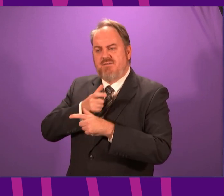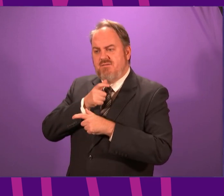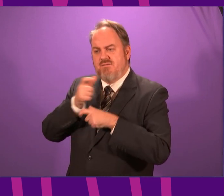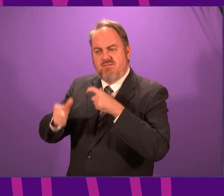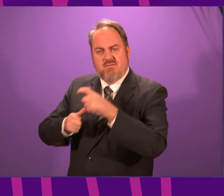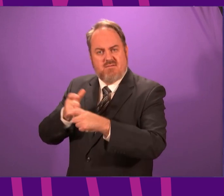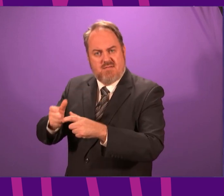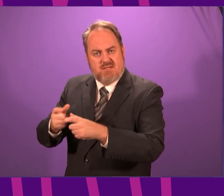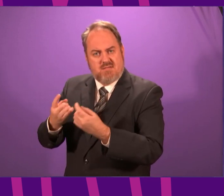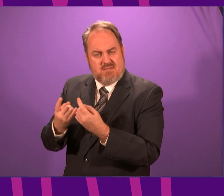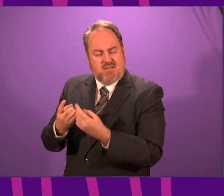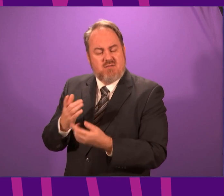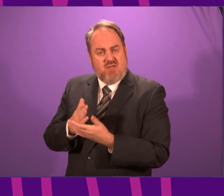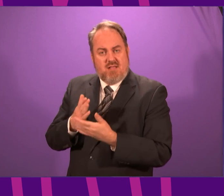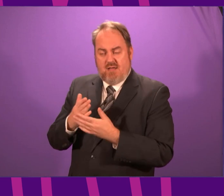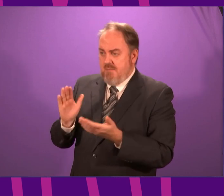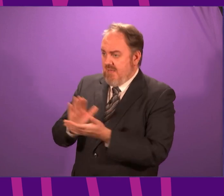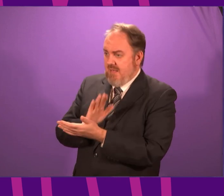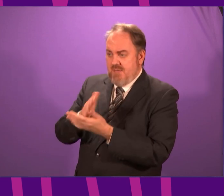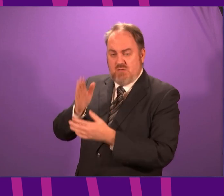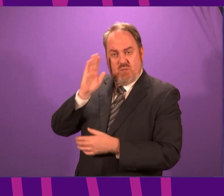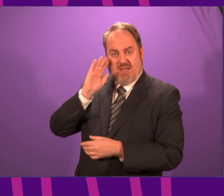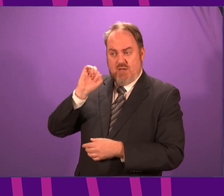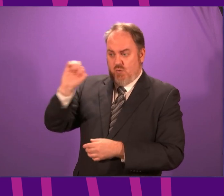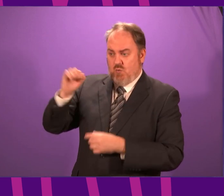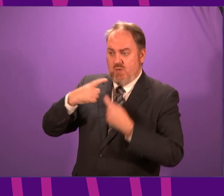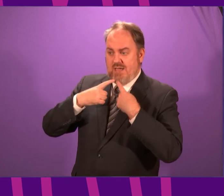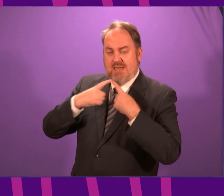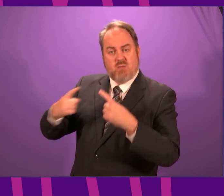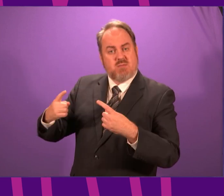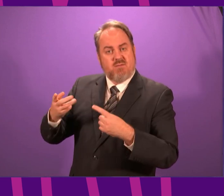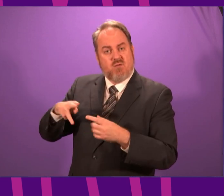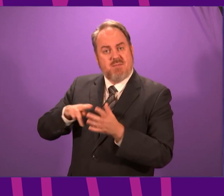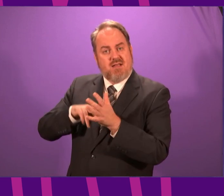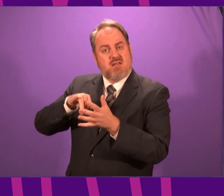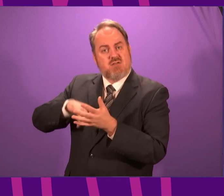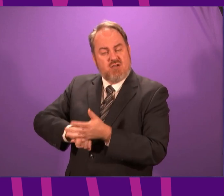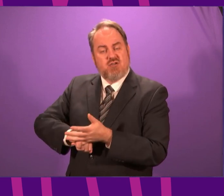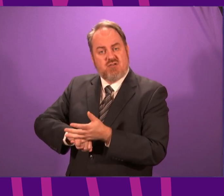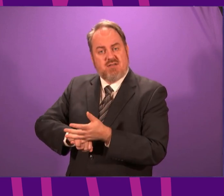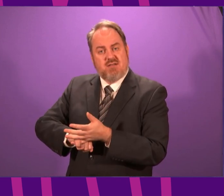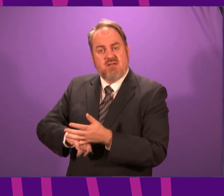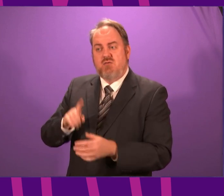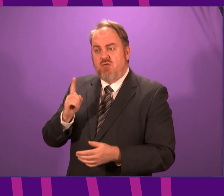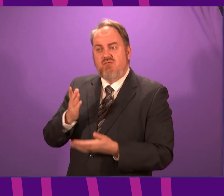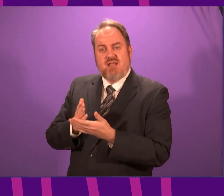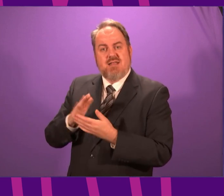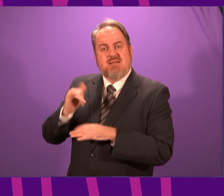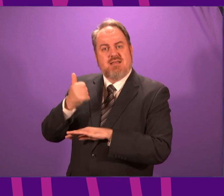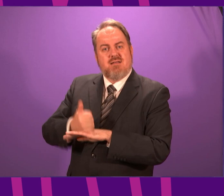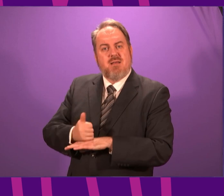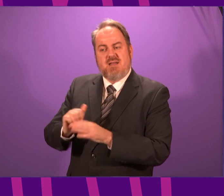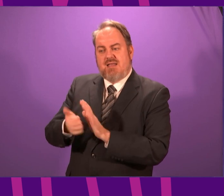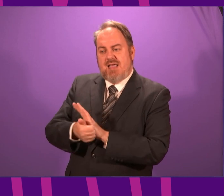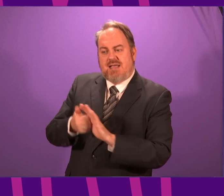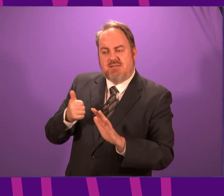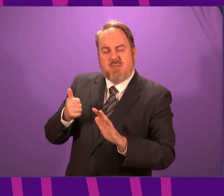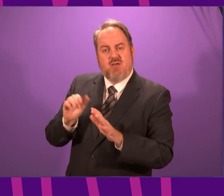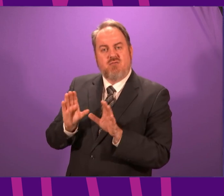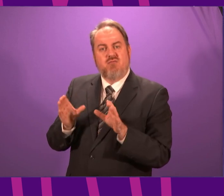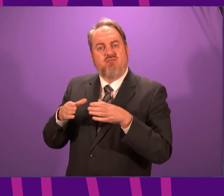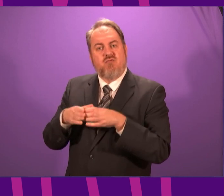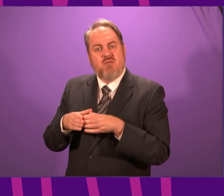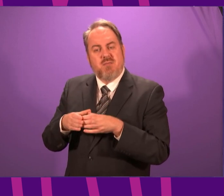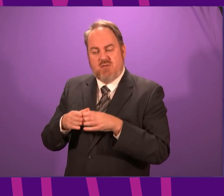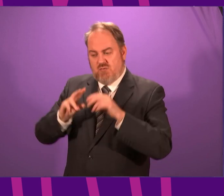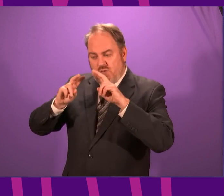Minister's announcement, which myself and Claire Bacon and others are campaigning for, the expert group to look at music,